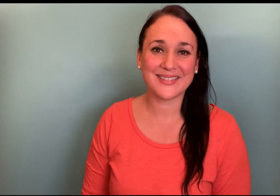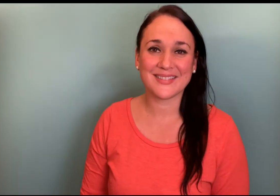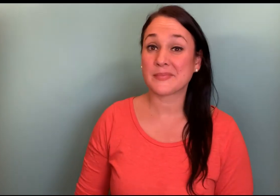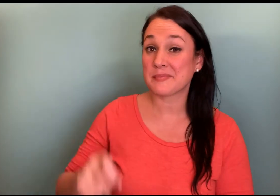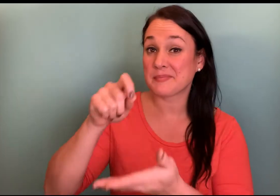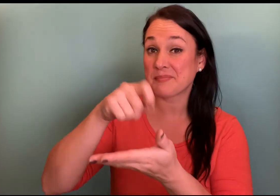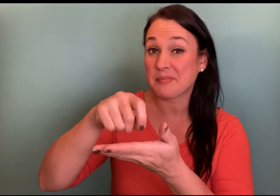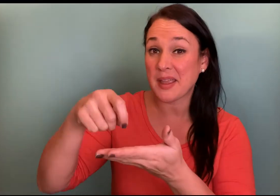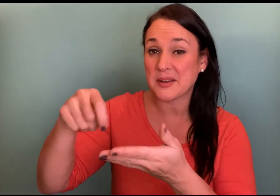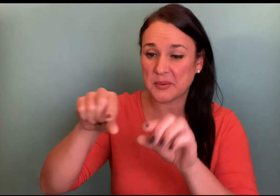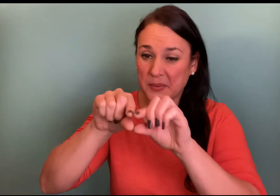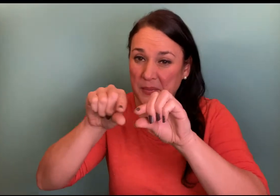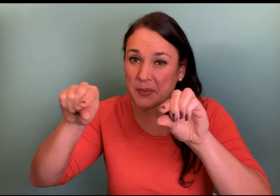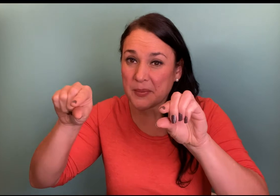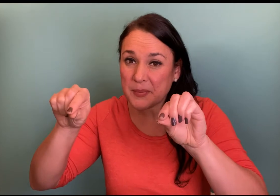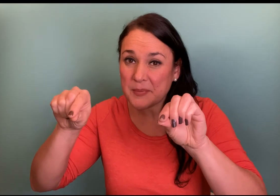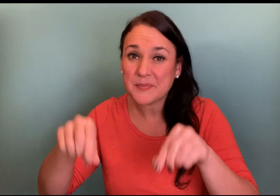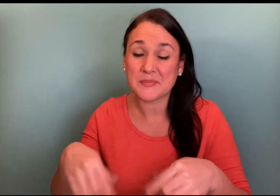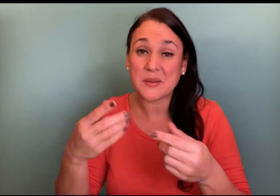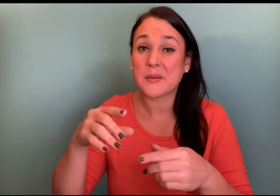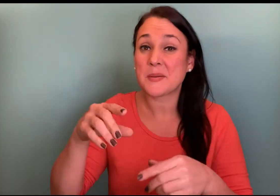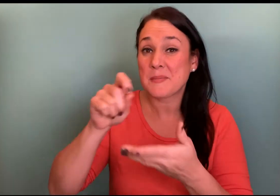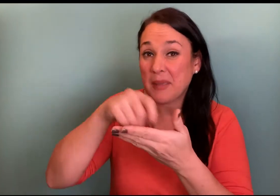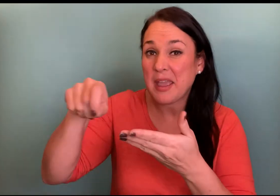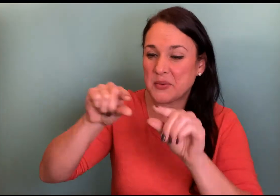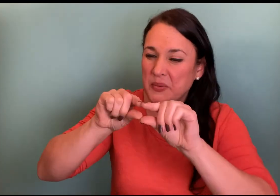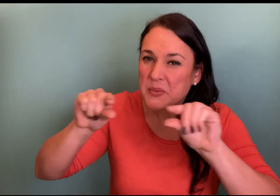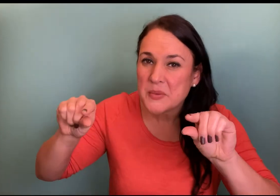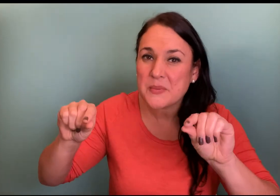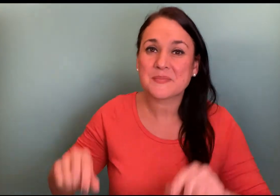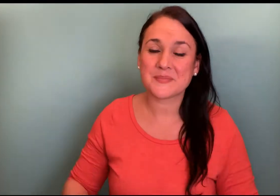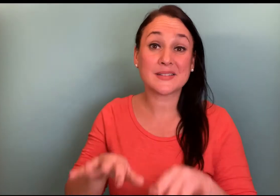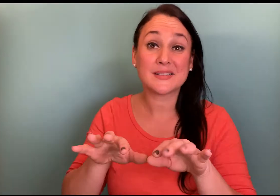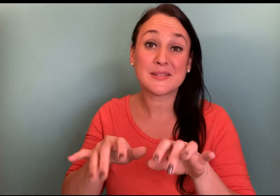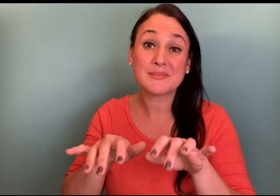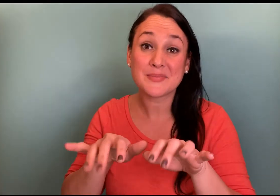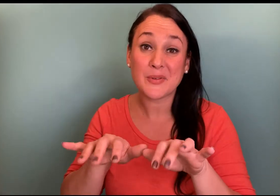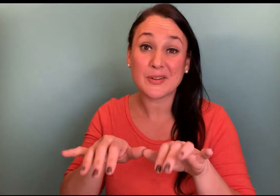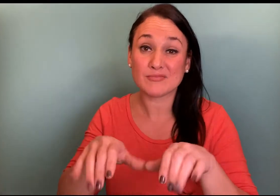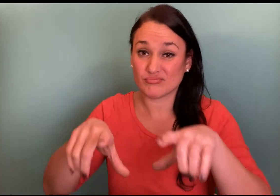Pen, it's a long skinny tool, pen. Keyboard, and here's the